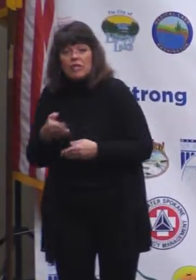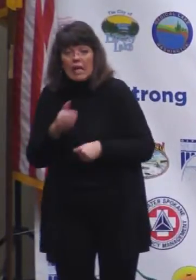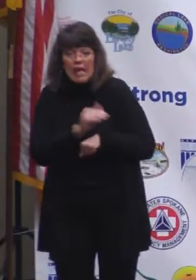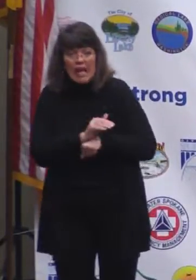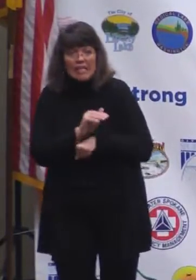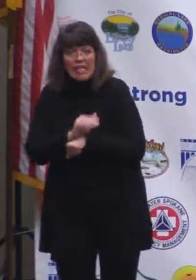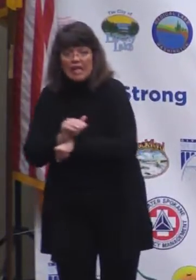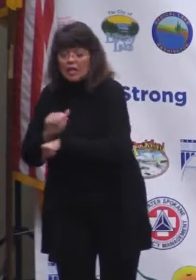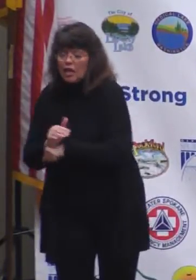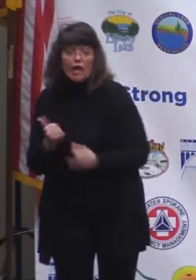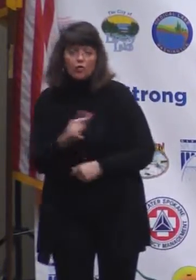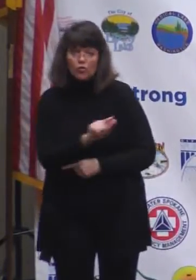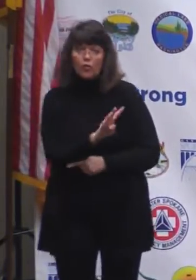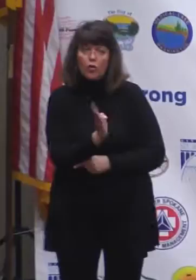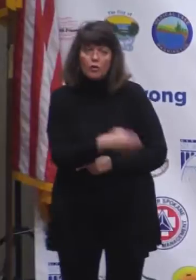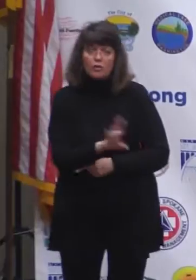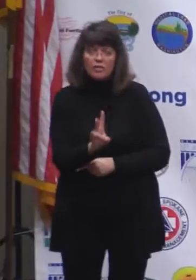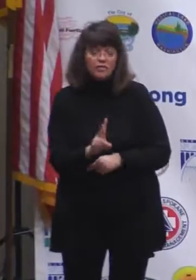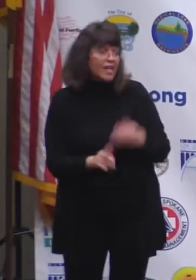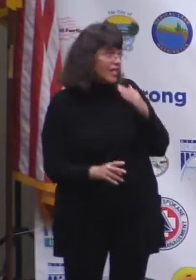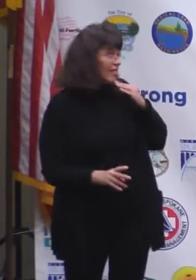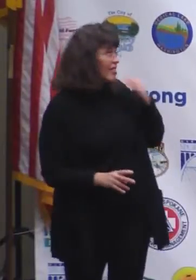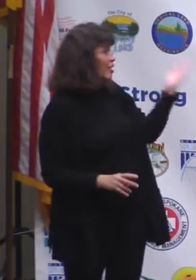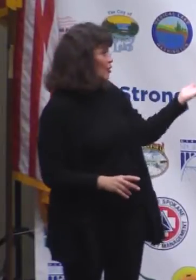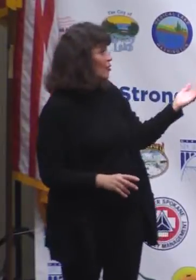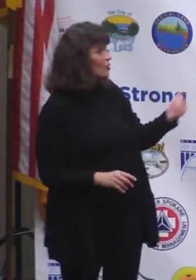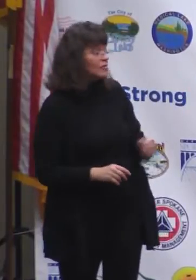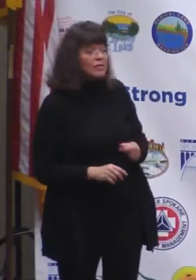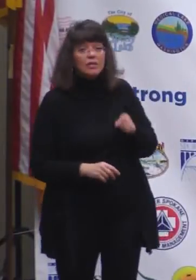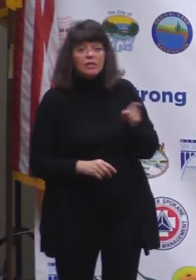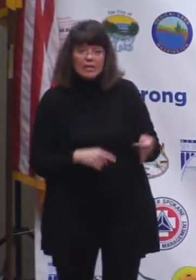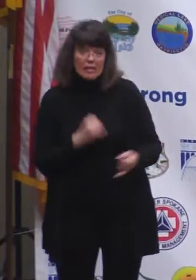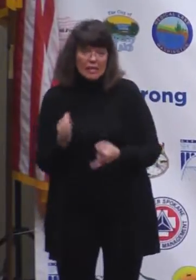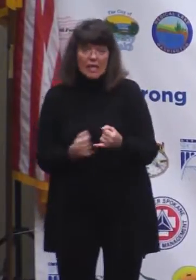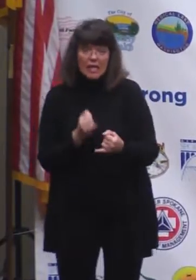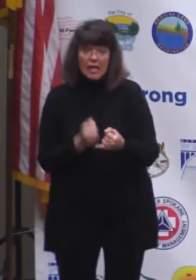All right, thank you, Tisha and Kylie. That's our last question for today's briefing. We thank you.